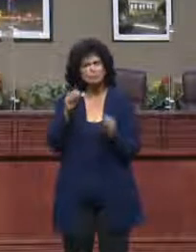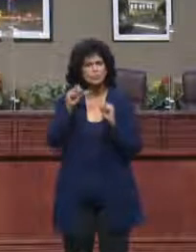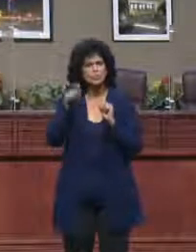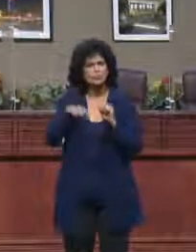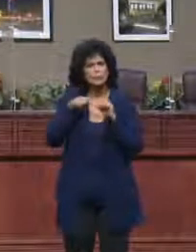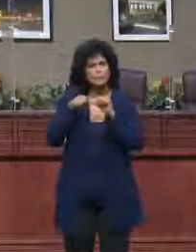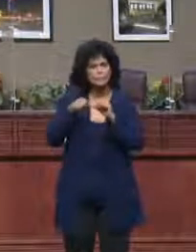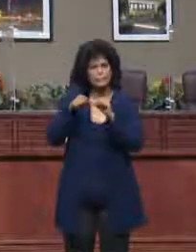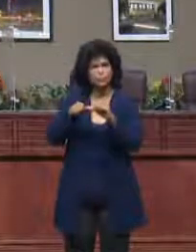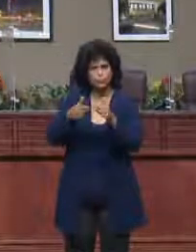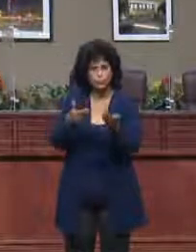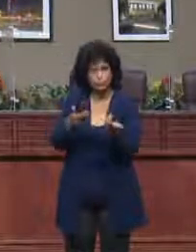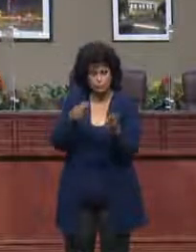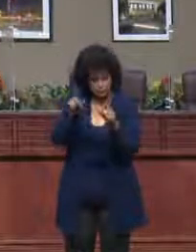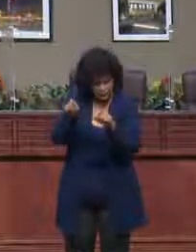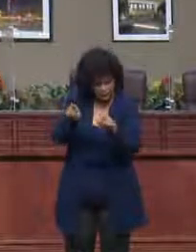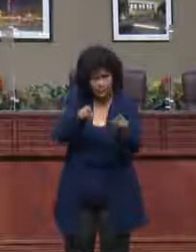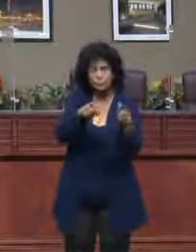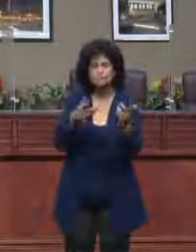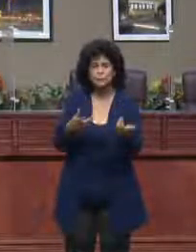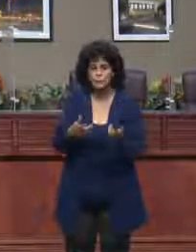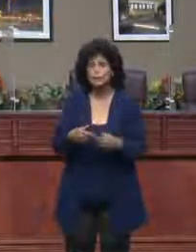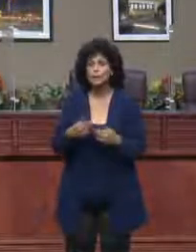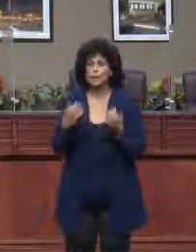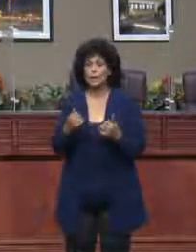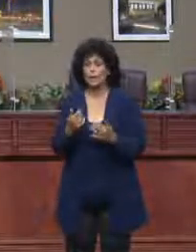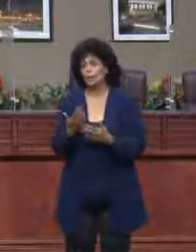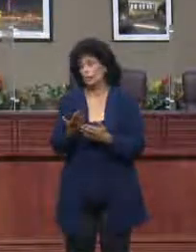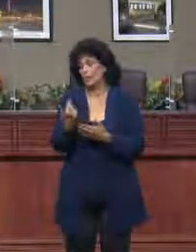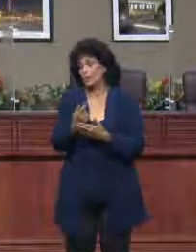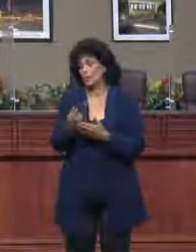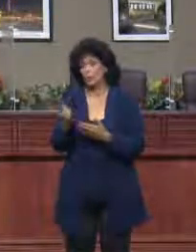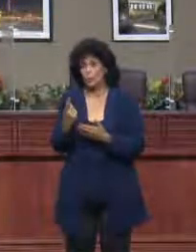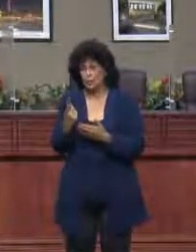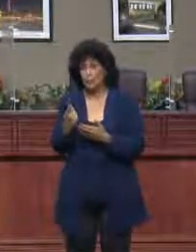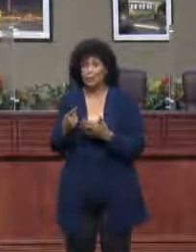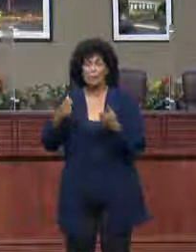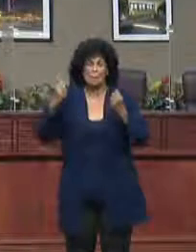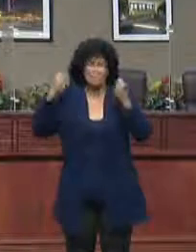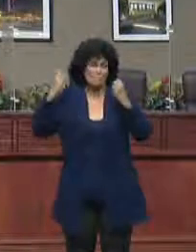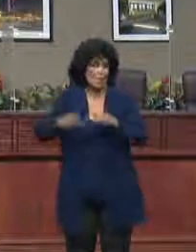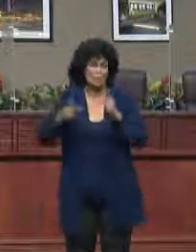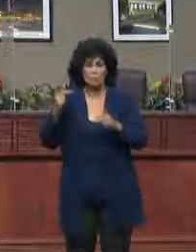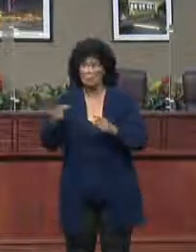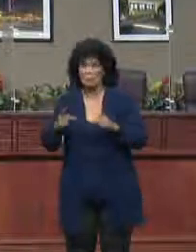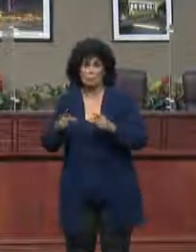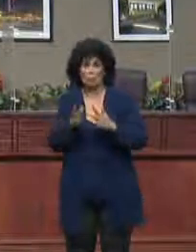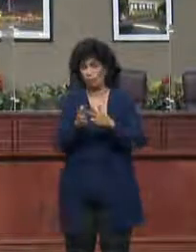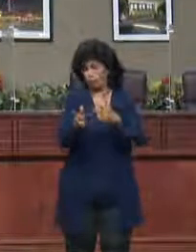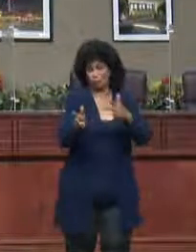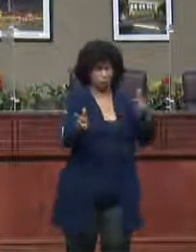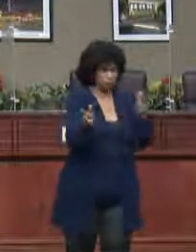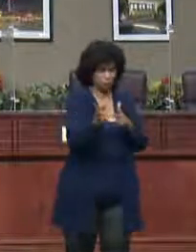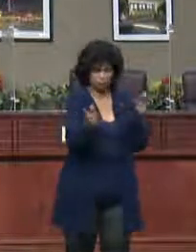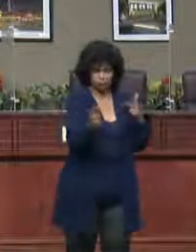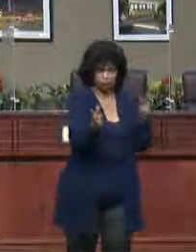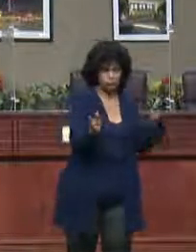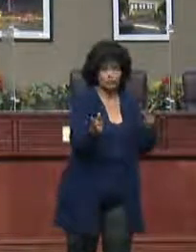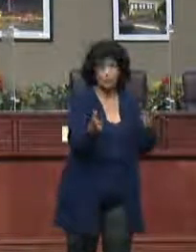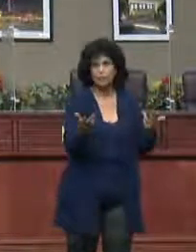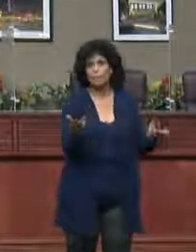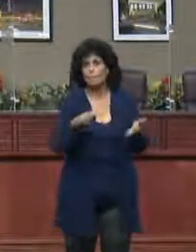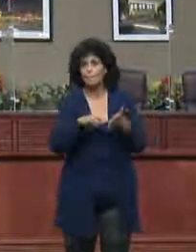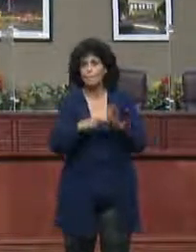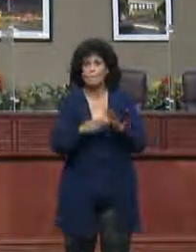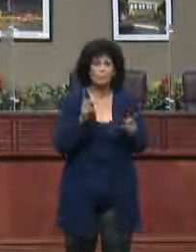the past week, due to the high demand, we have had to turn some of our residents away on the day that they